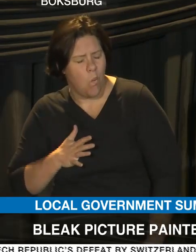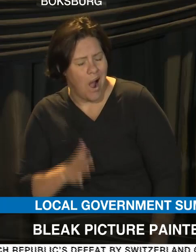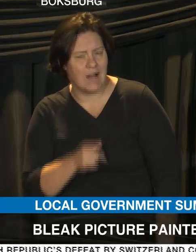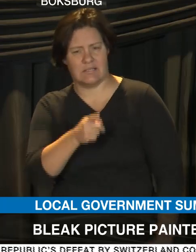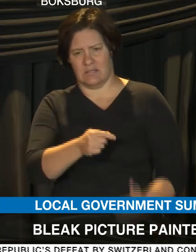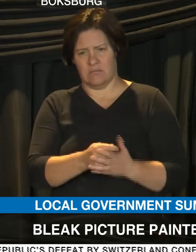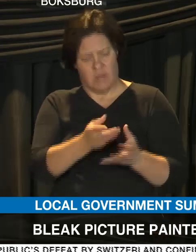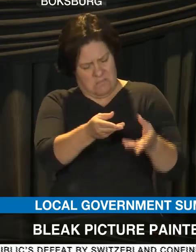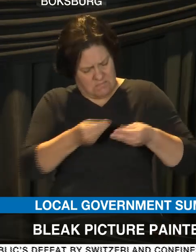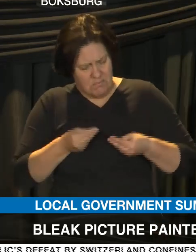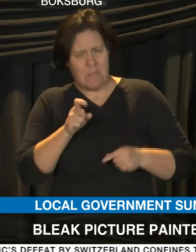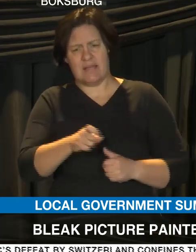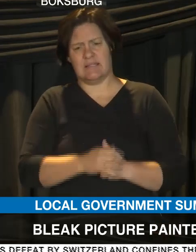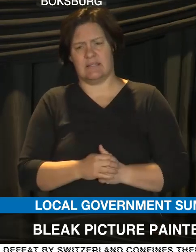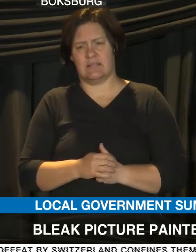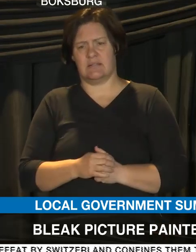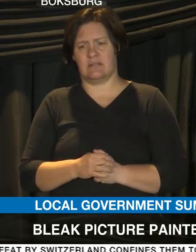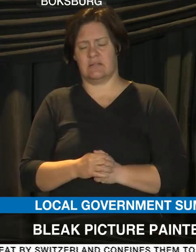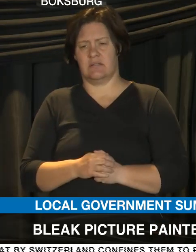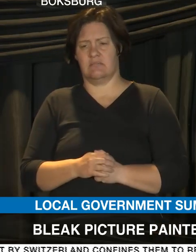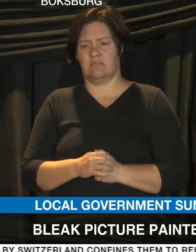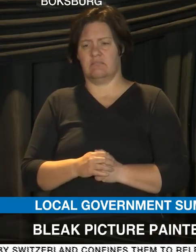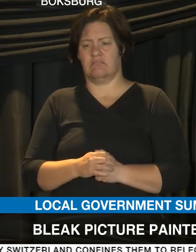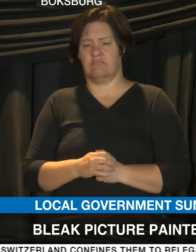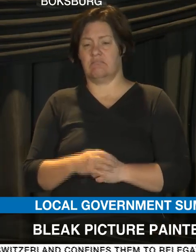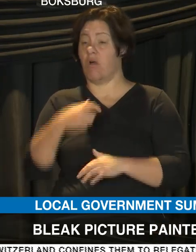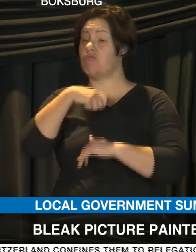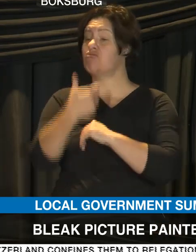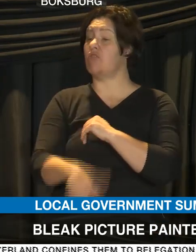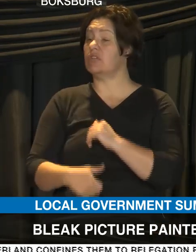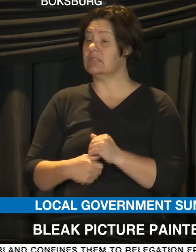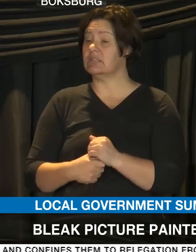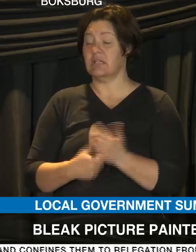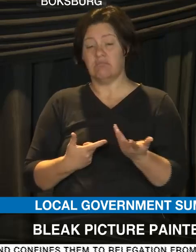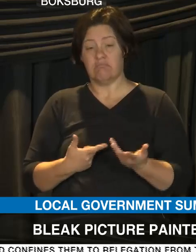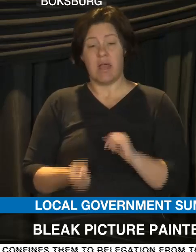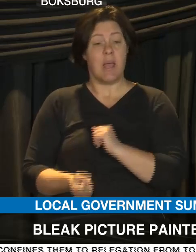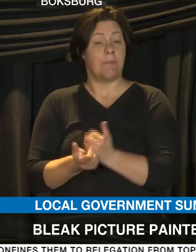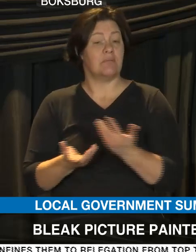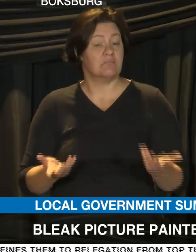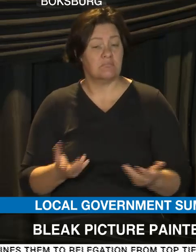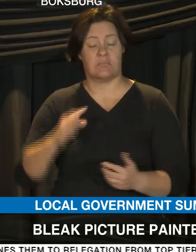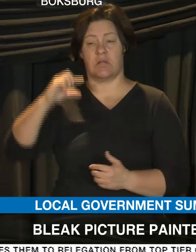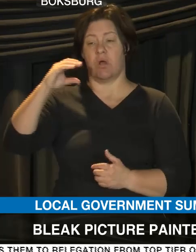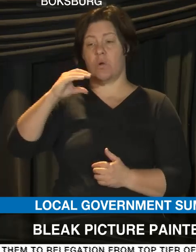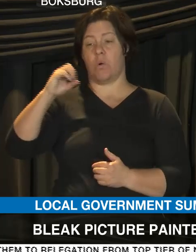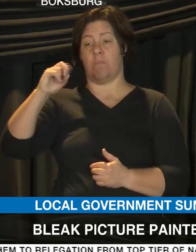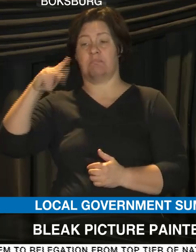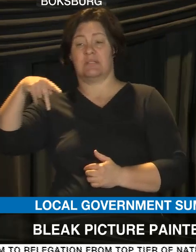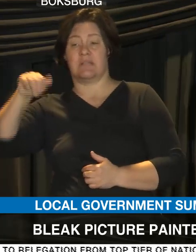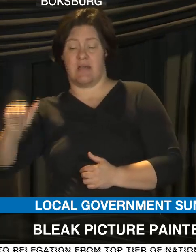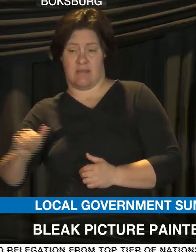should also get. Now, this conference is taking place as COGTA is undertaking